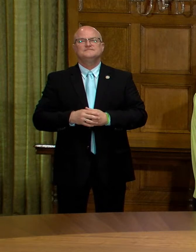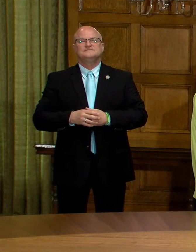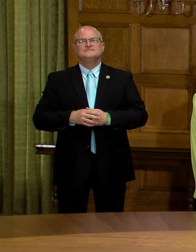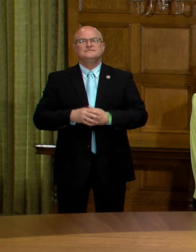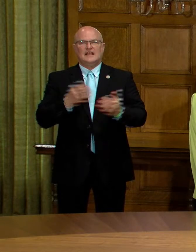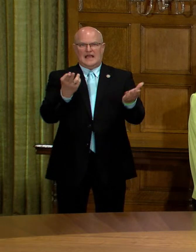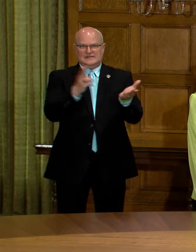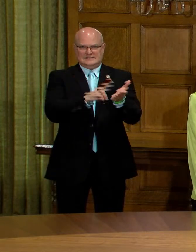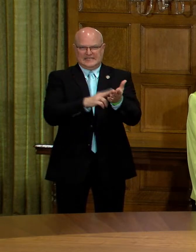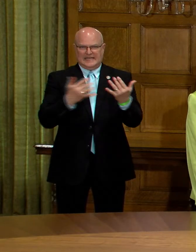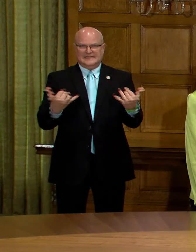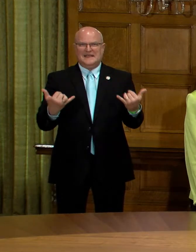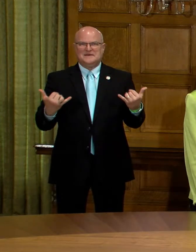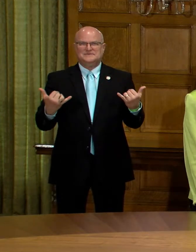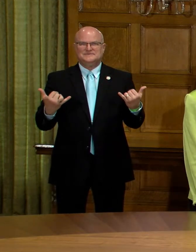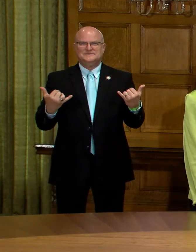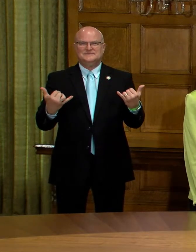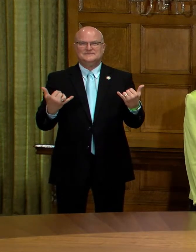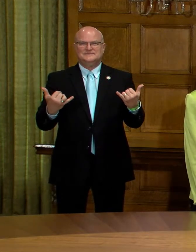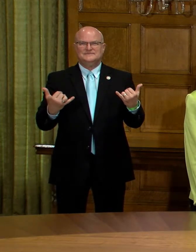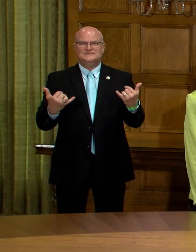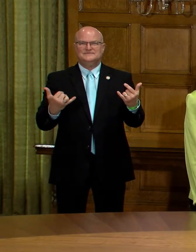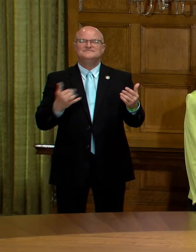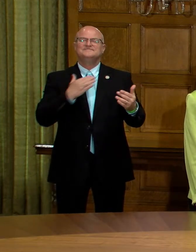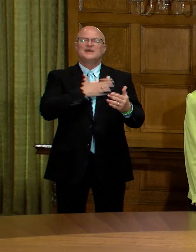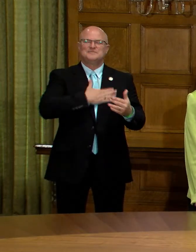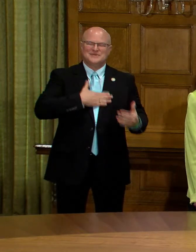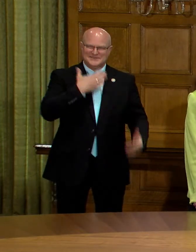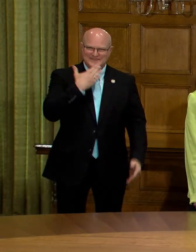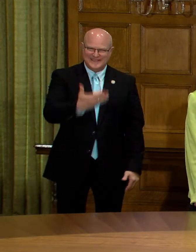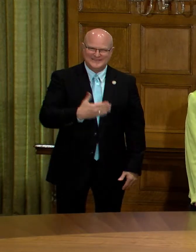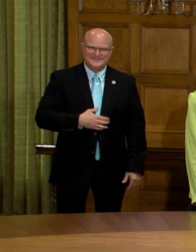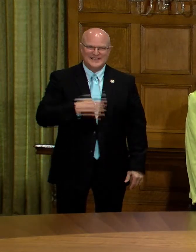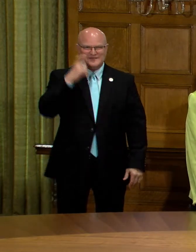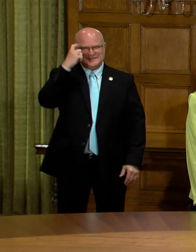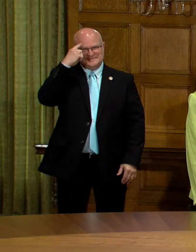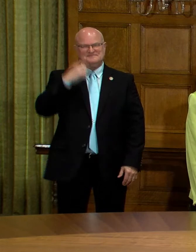I'm going to sign this. It's our pleasure.